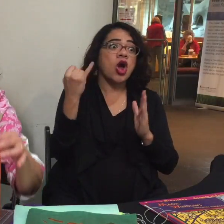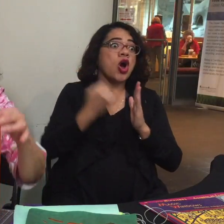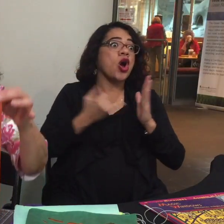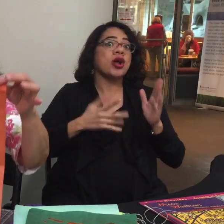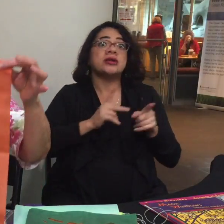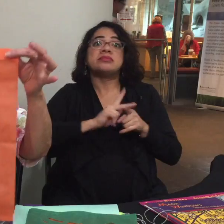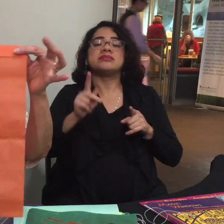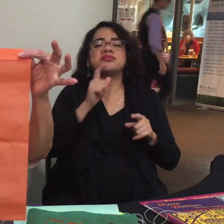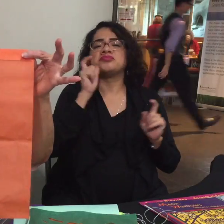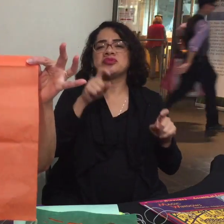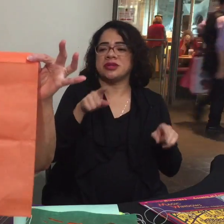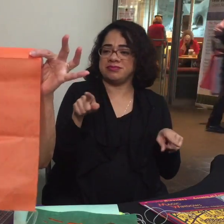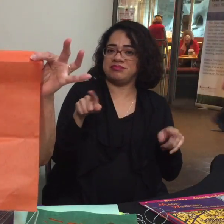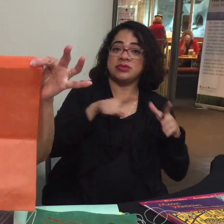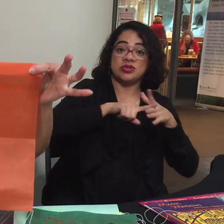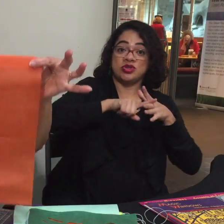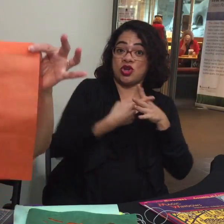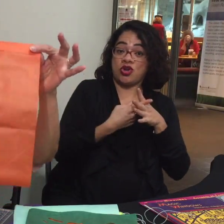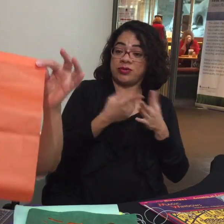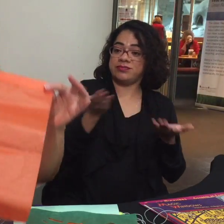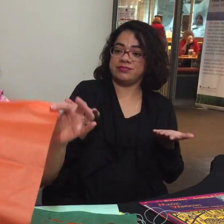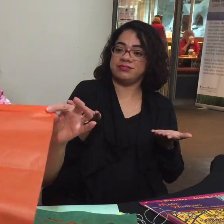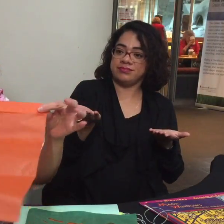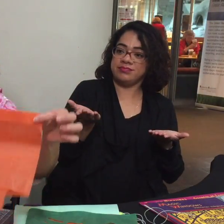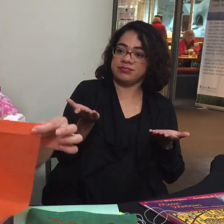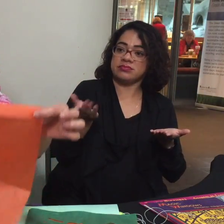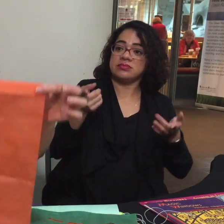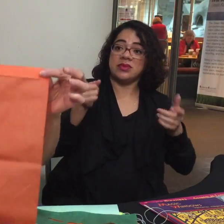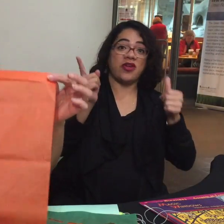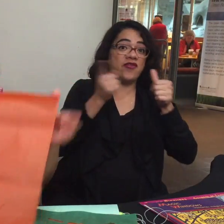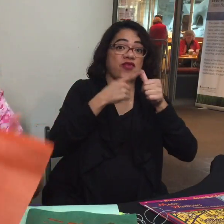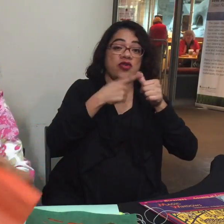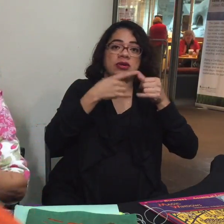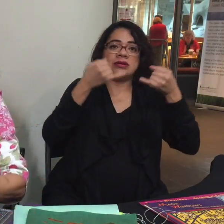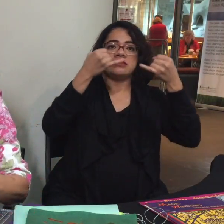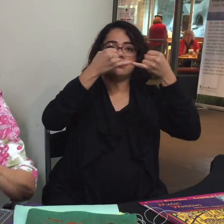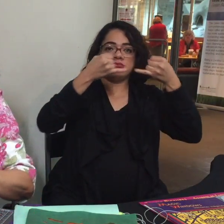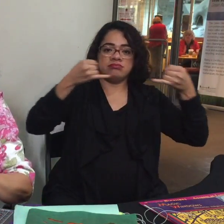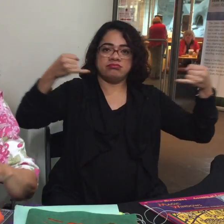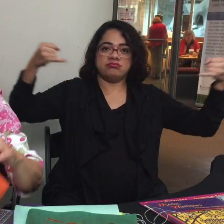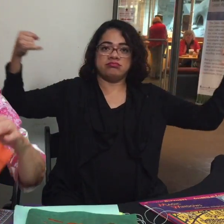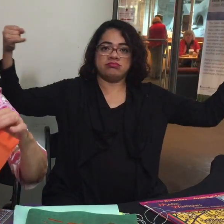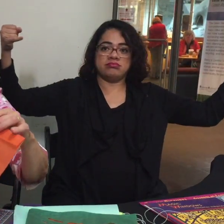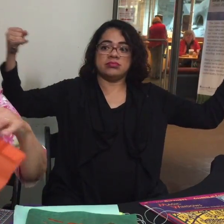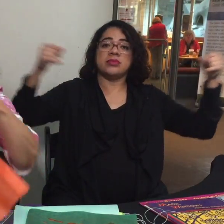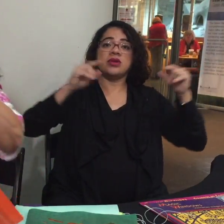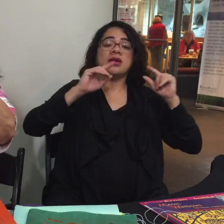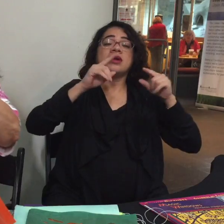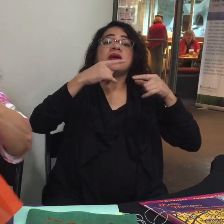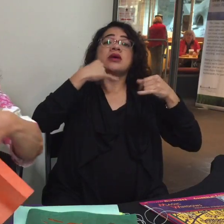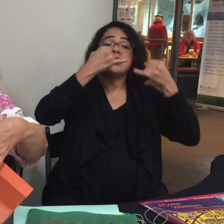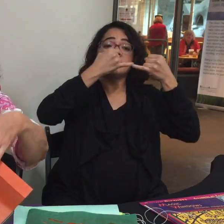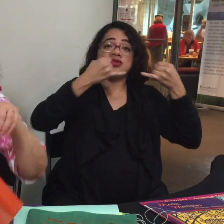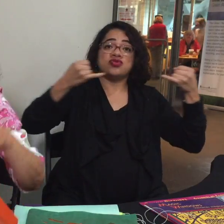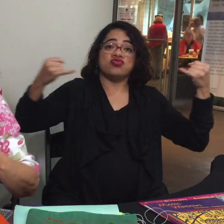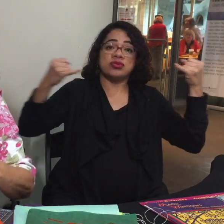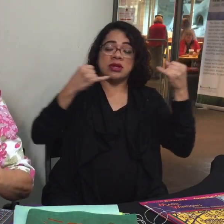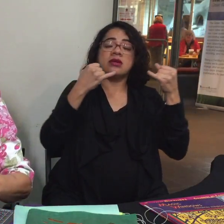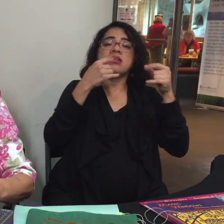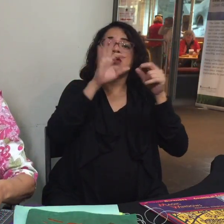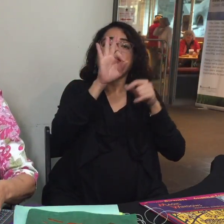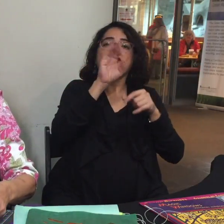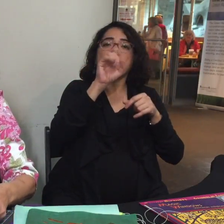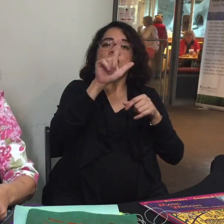cutouts. So all the cutouts hang on a string. So the first fold that I make I call the string fold. And it's only folded